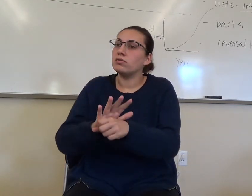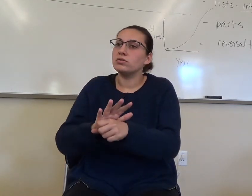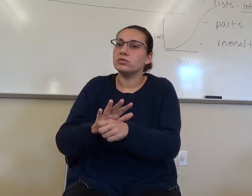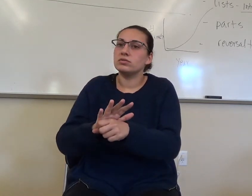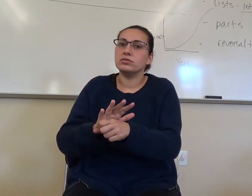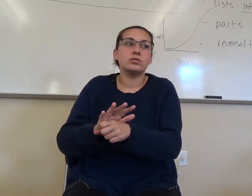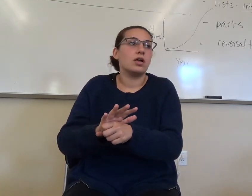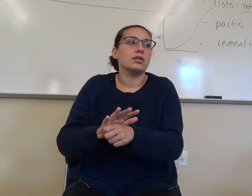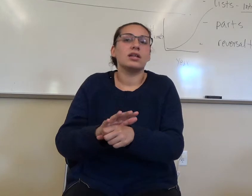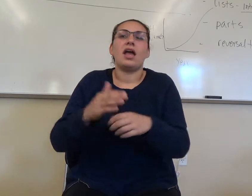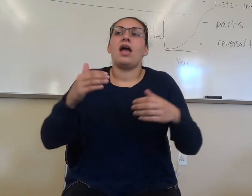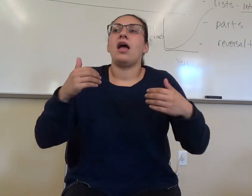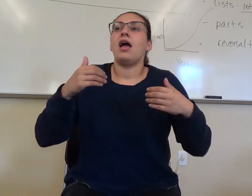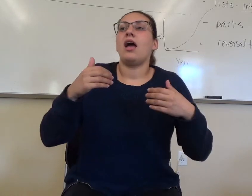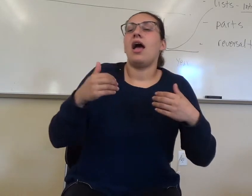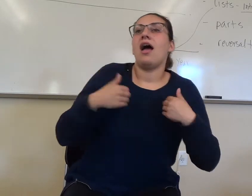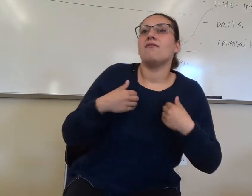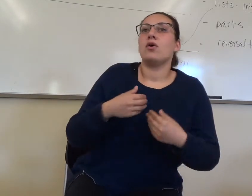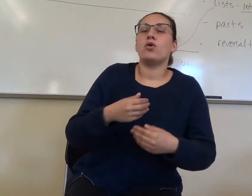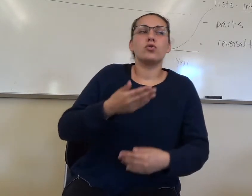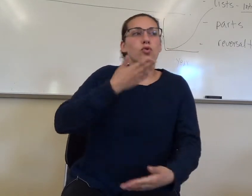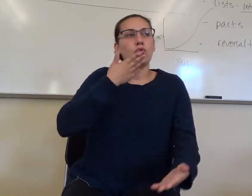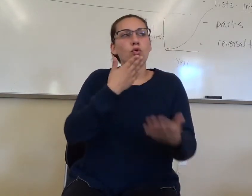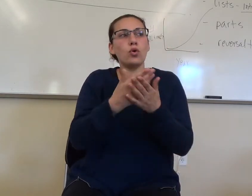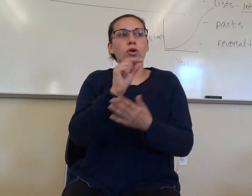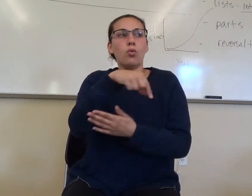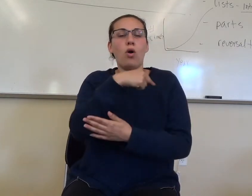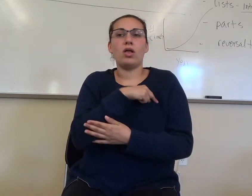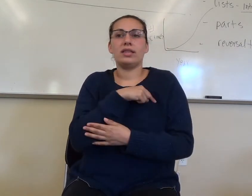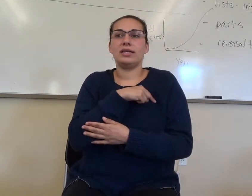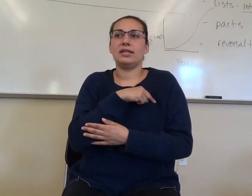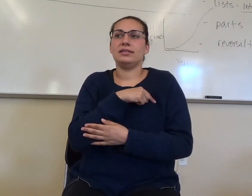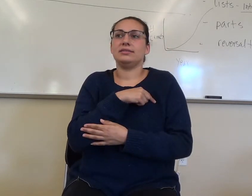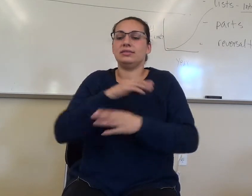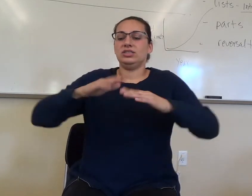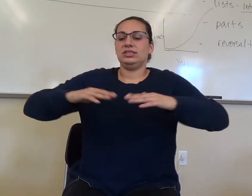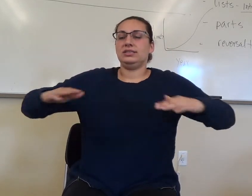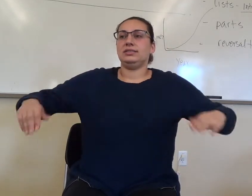high-quality daycare. Okay, so that's another thing, right?